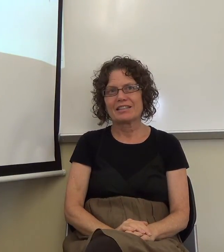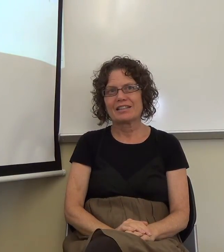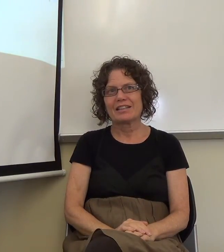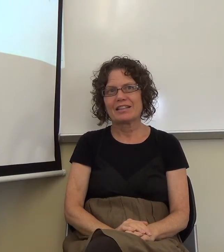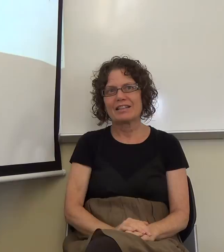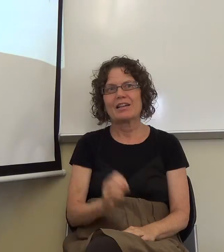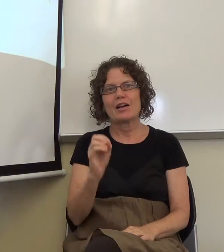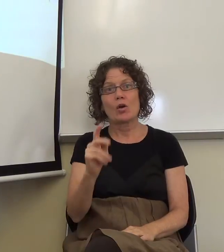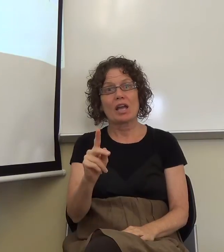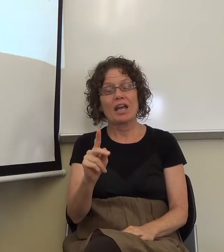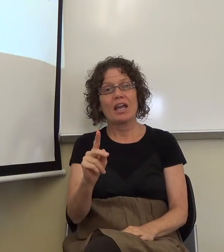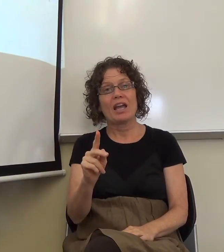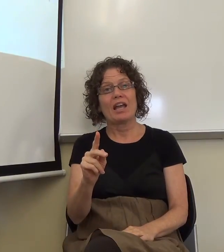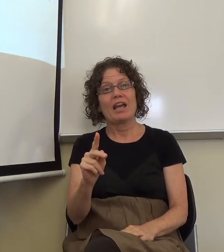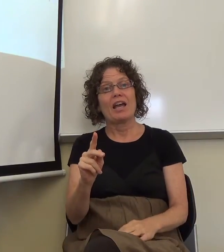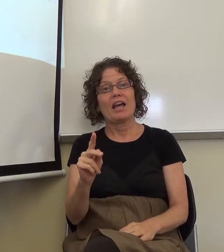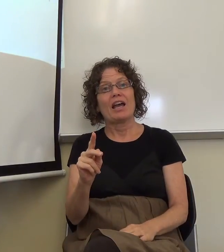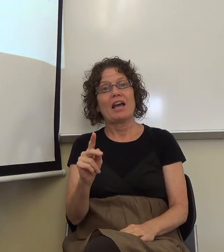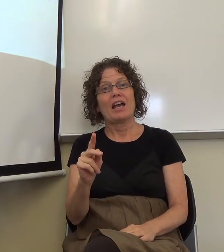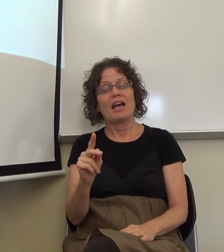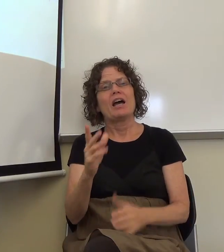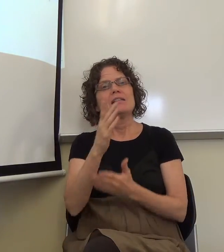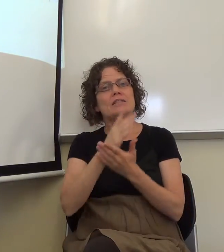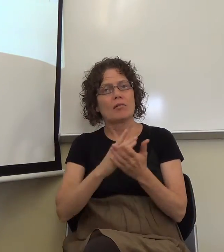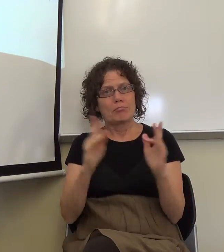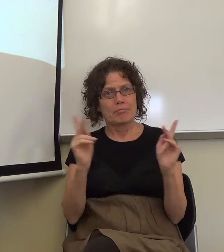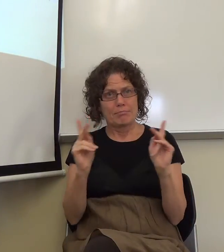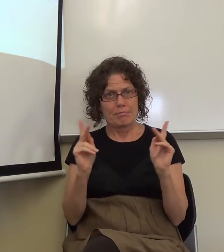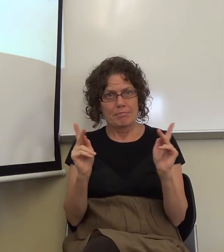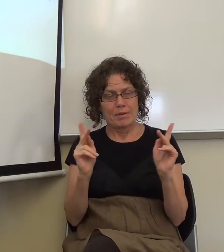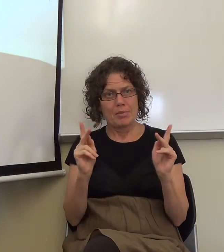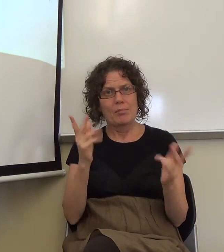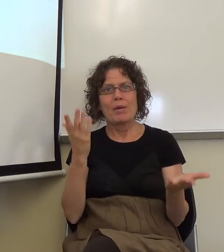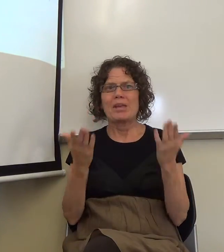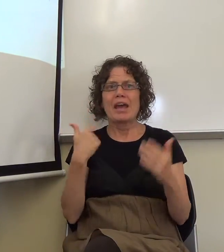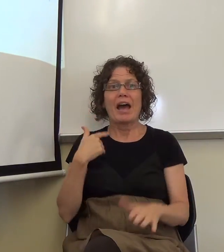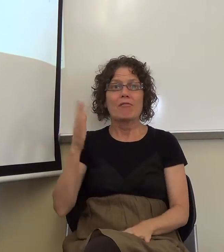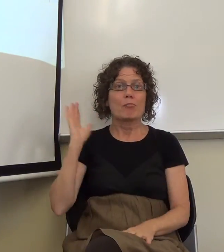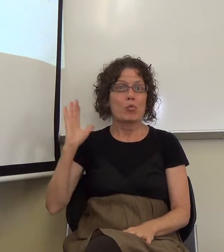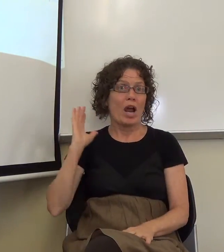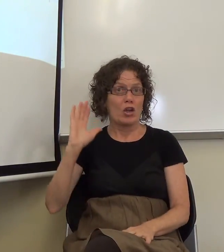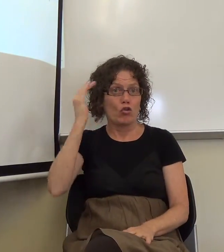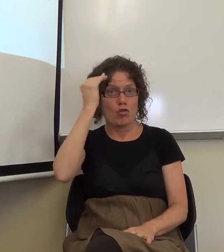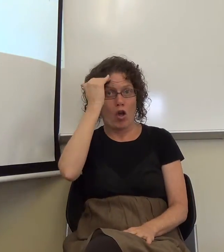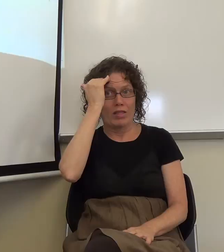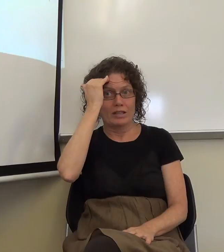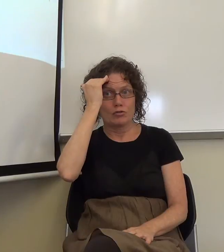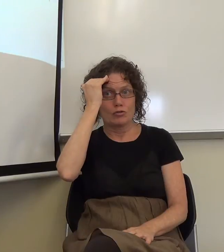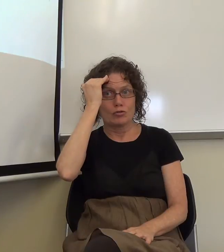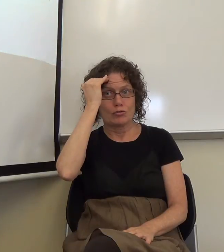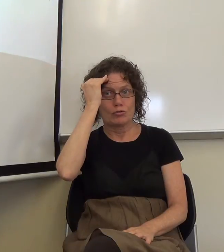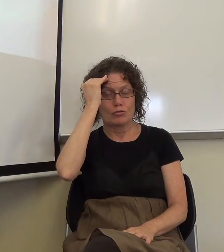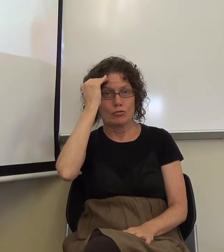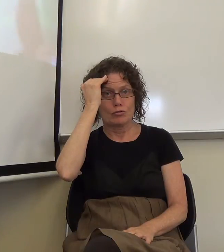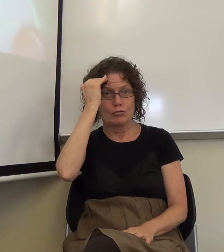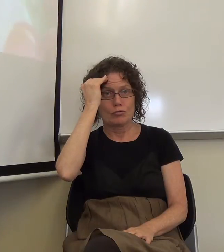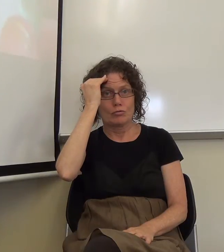Okay, now we may, some people may have prior knowledge of this, but what's